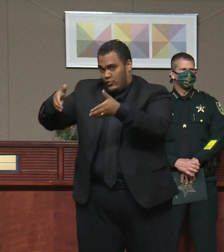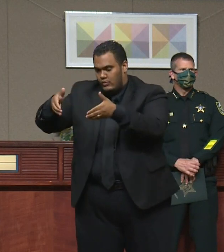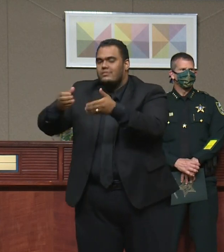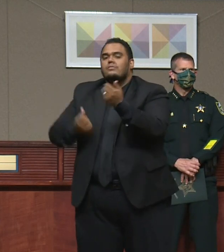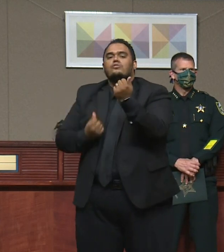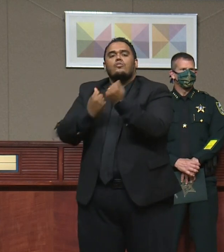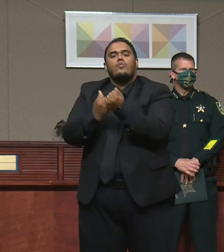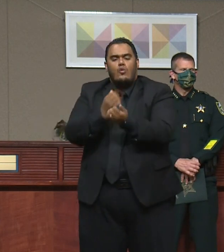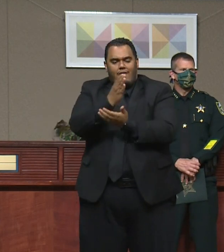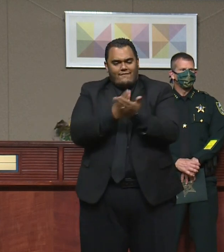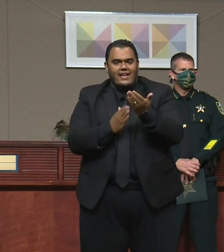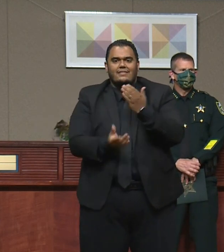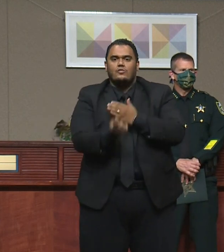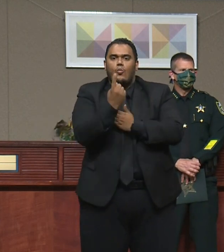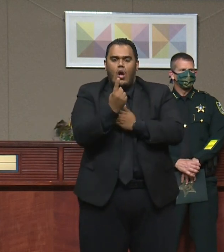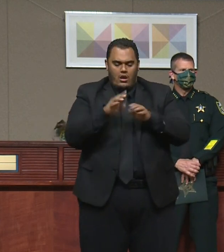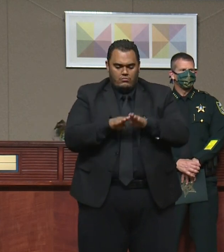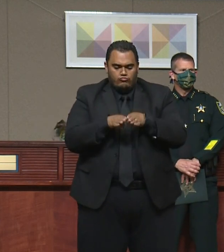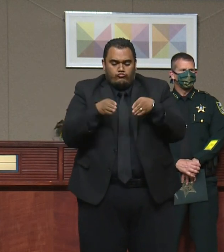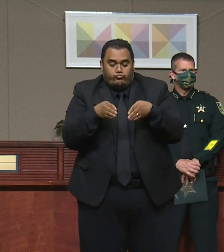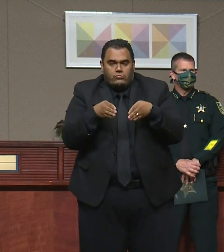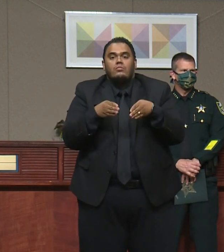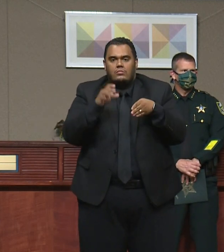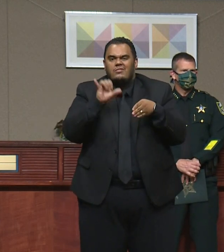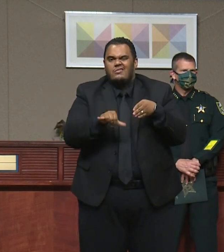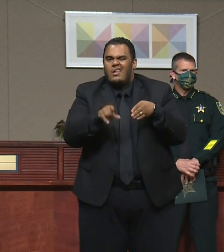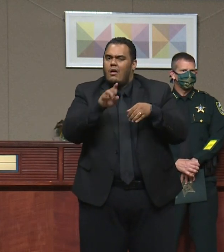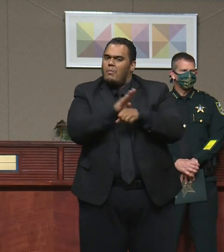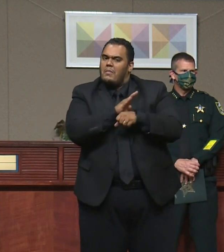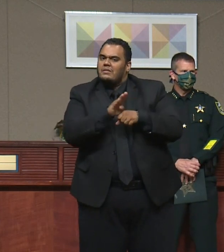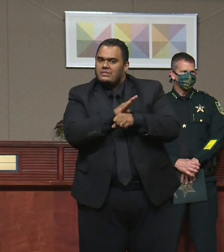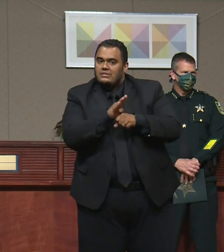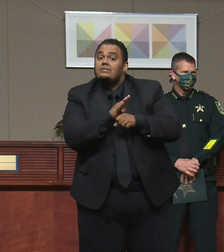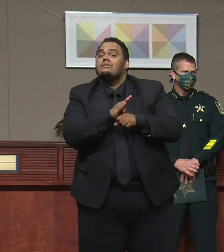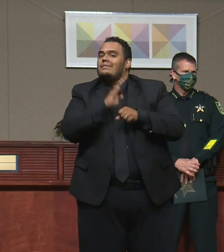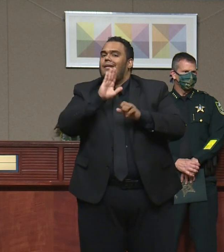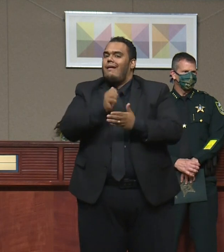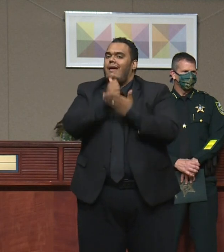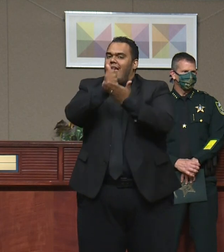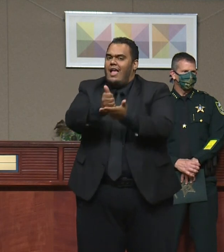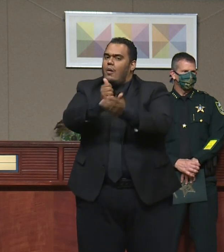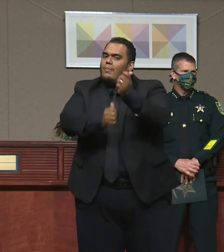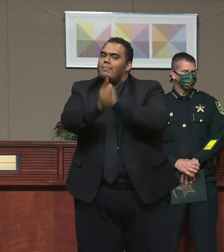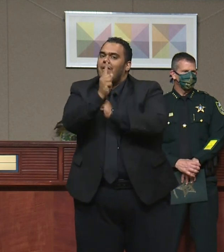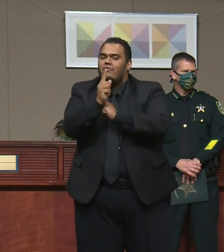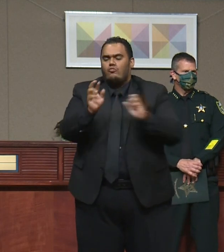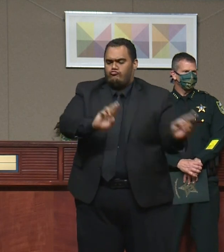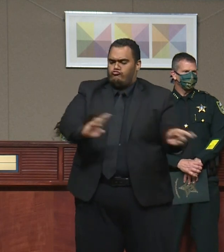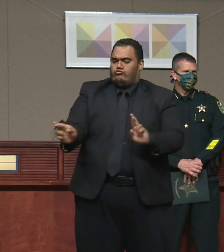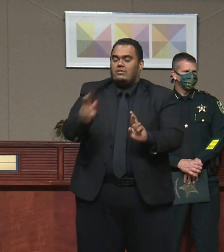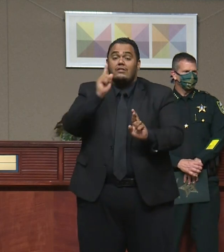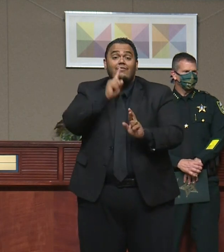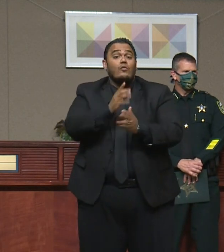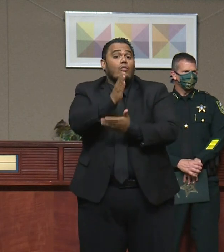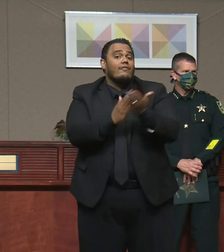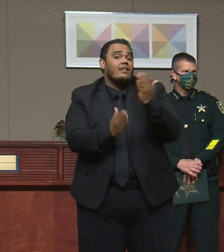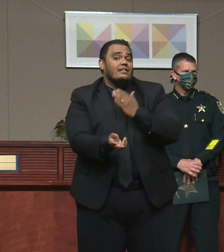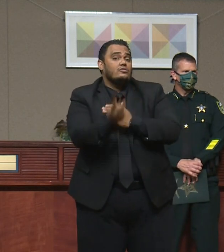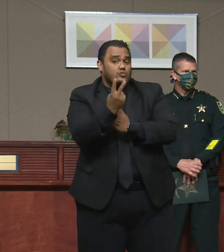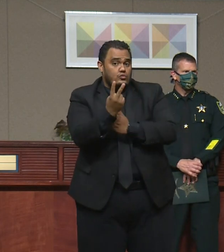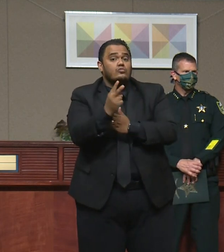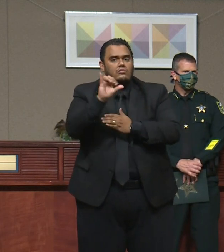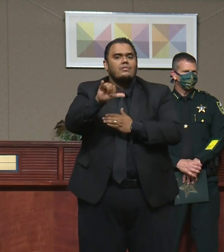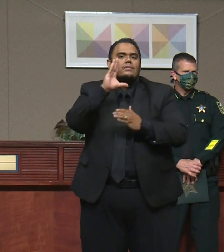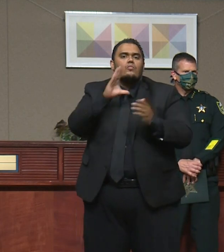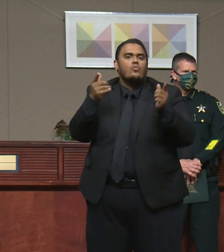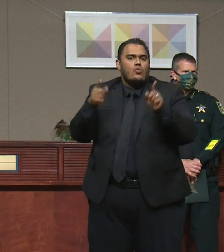reopening standards and help businesses and the public prepare for Phase 2. And that Phase 2 will happen at some point in the